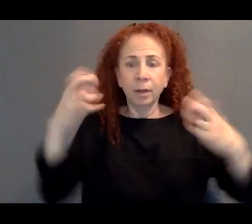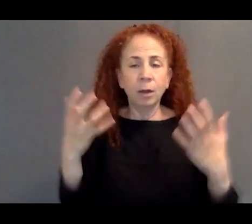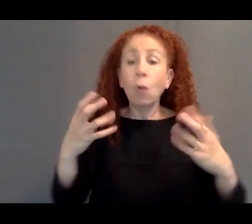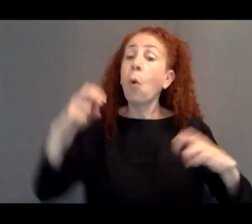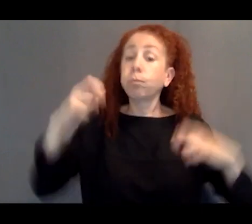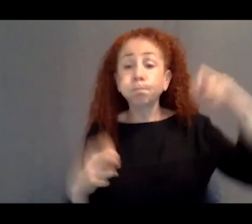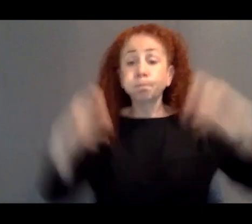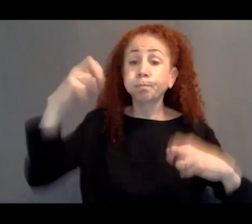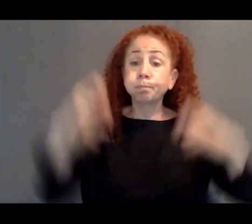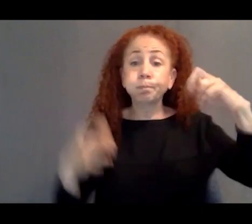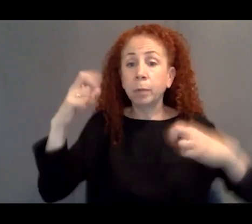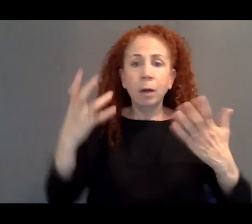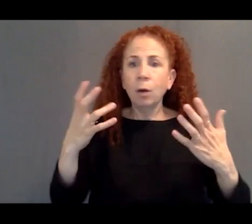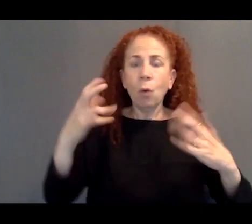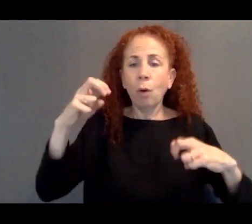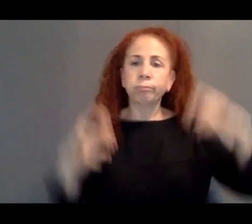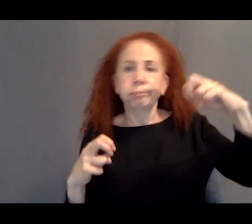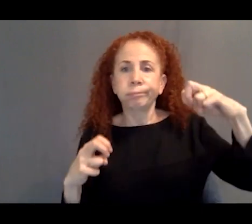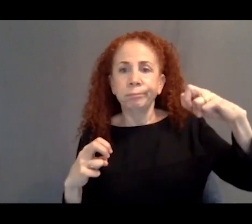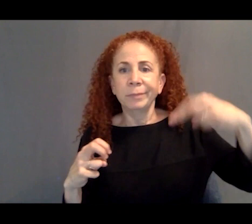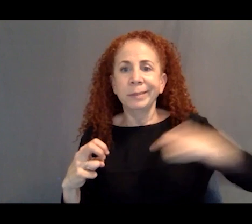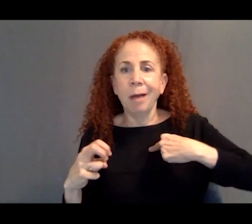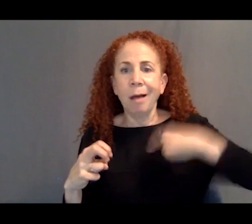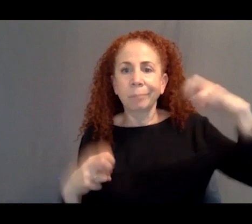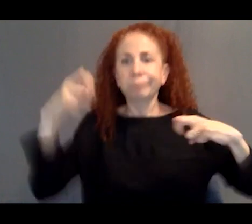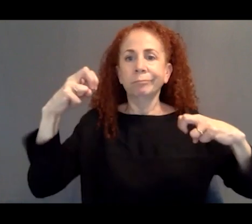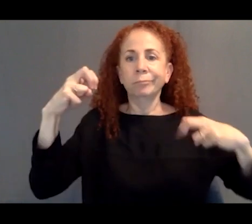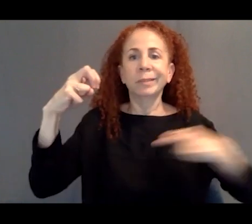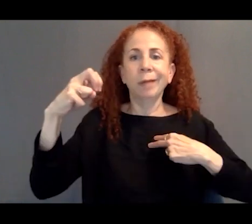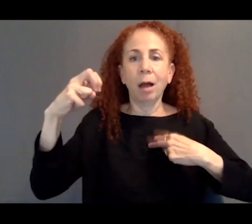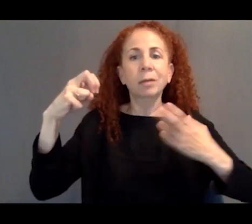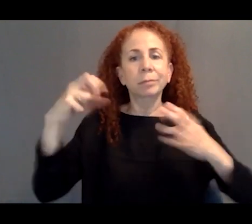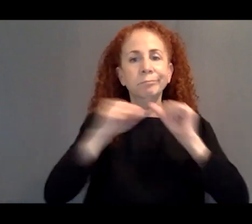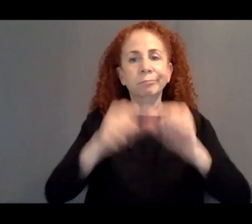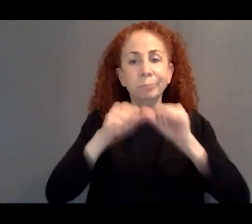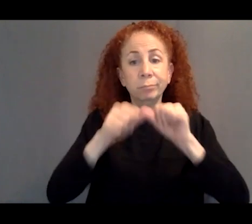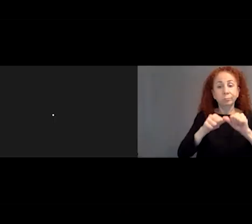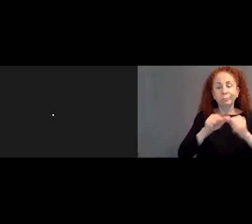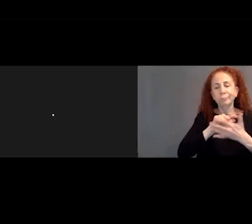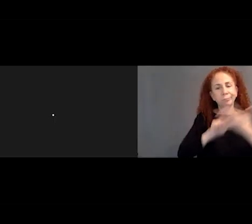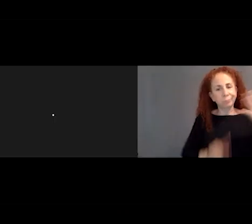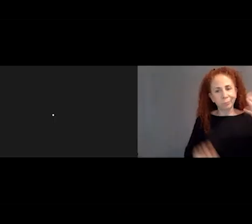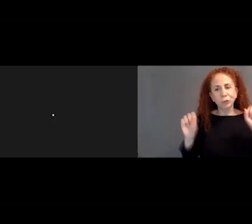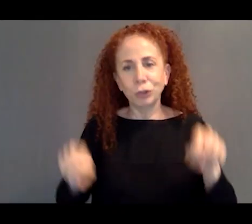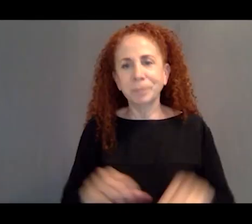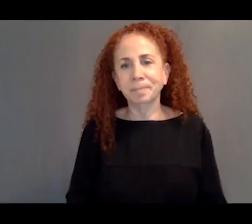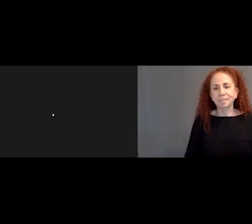regular consistency or stay stuck in one place for a considerable amount of time.